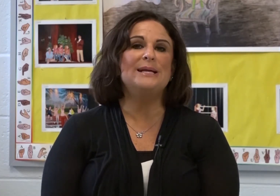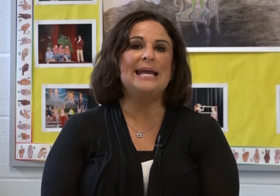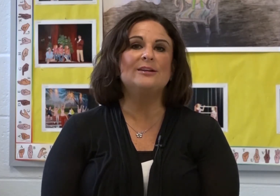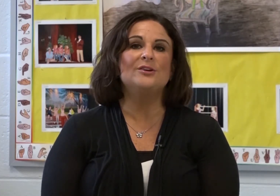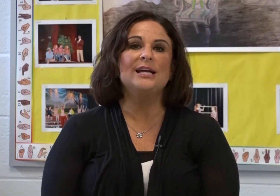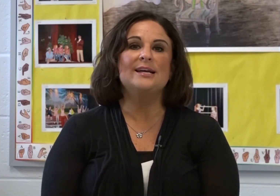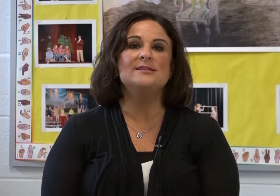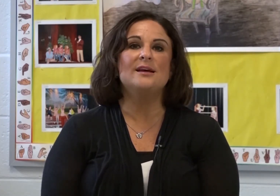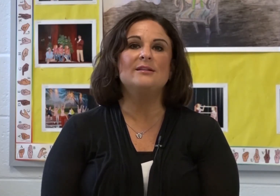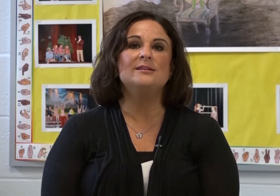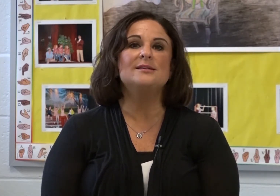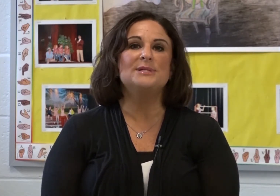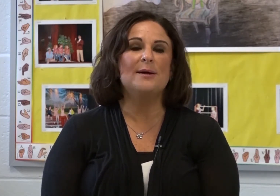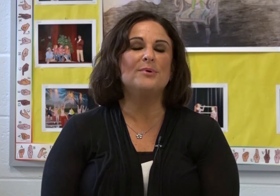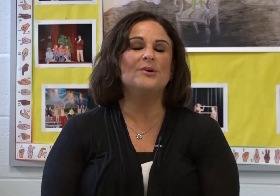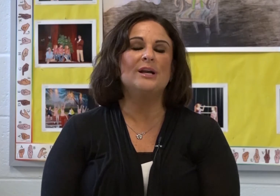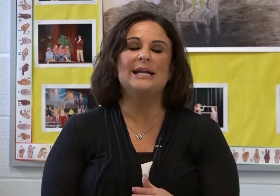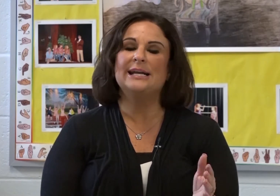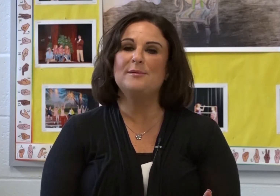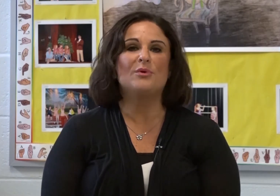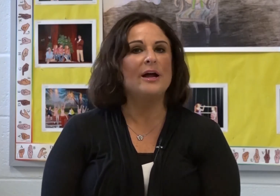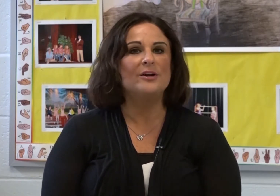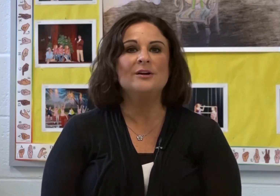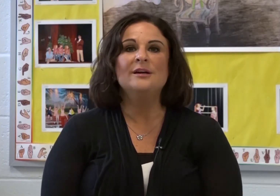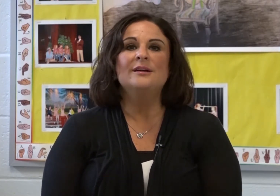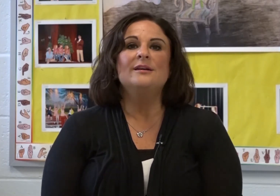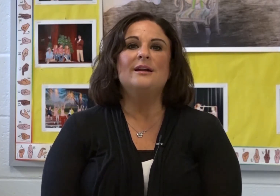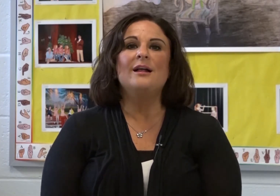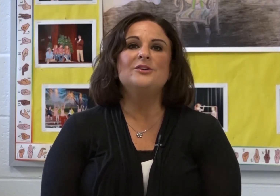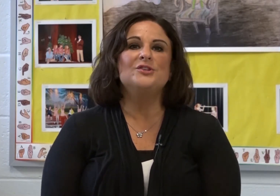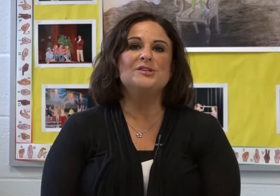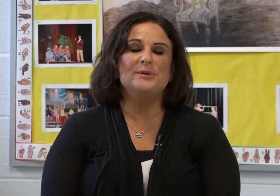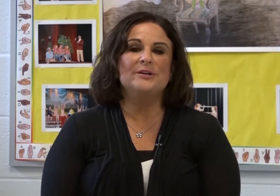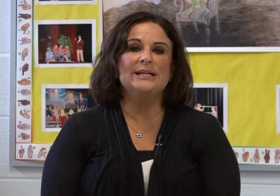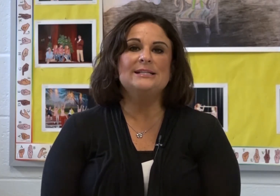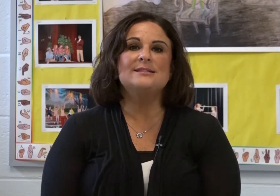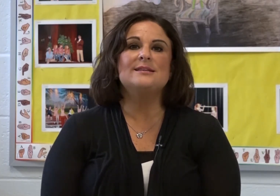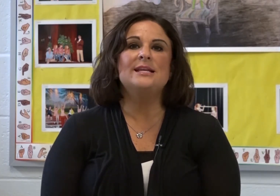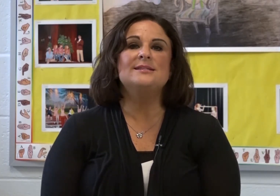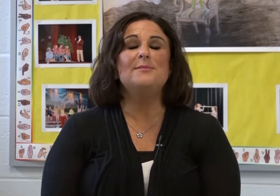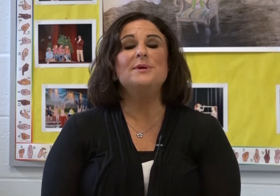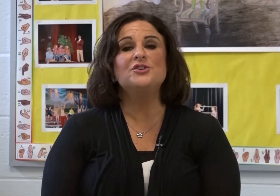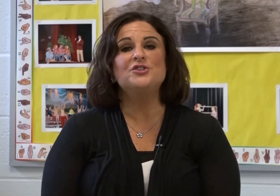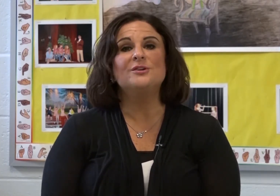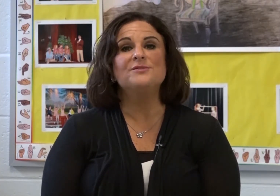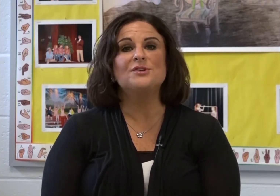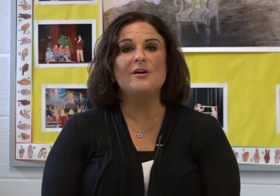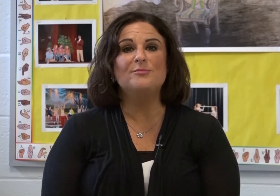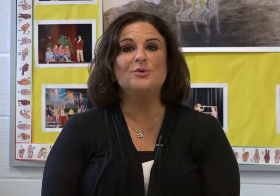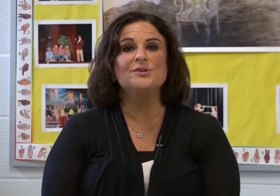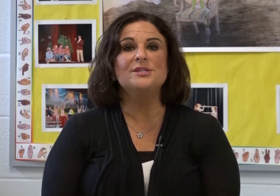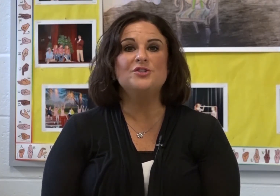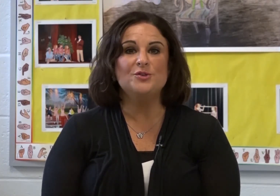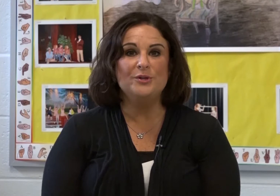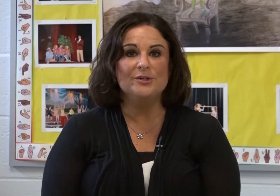began learning ASL in September. None had any prior knowledge or experience. It's a mixture of sophomores and